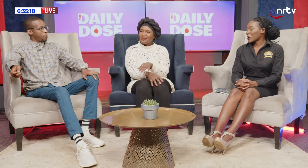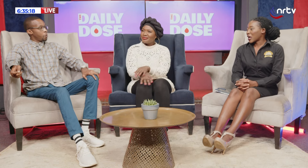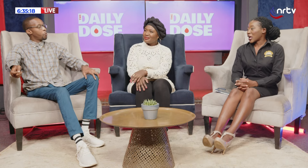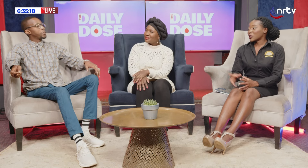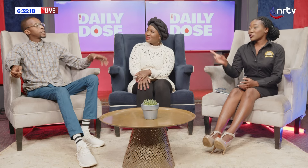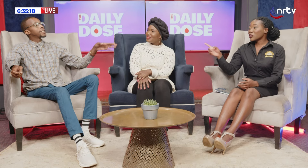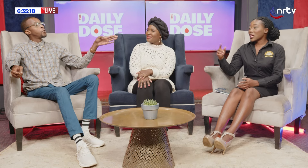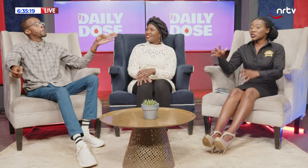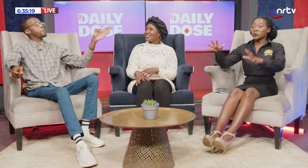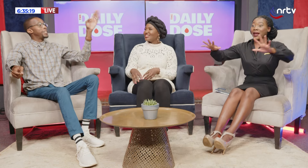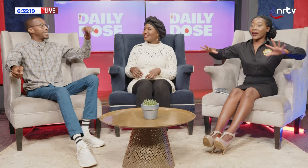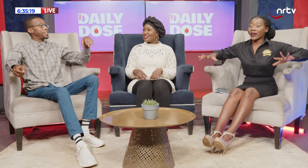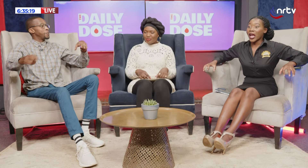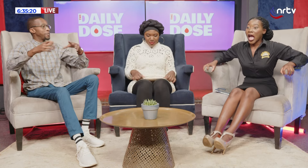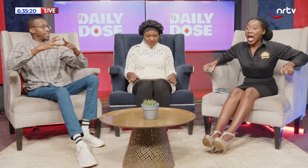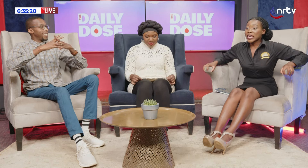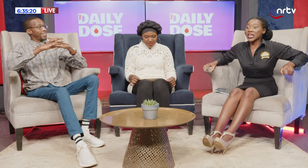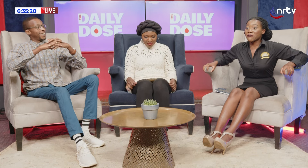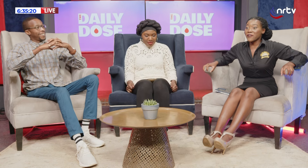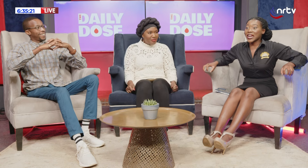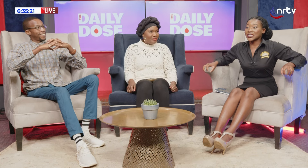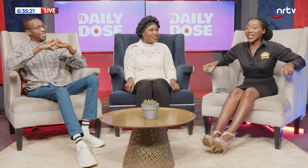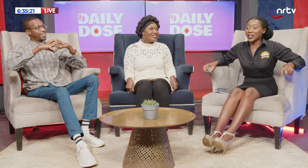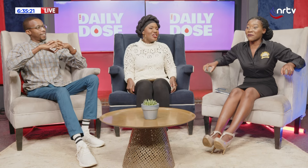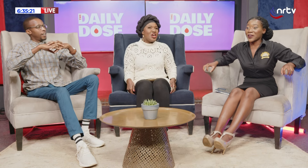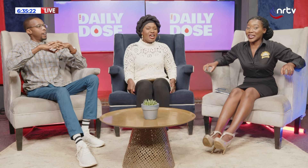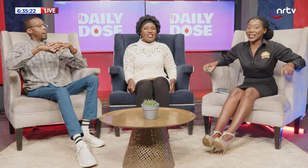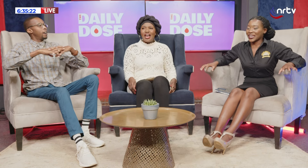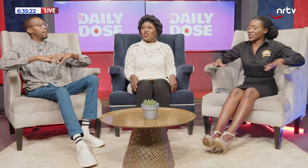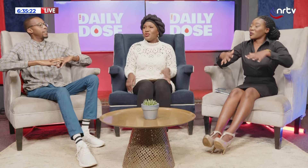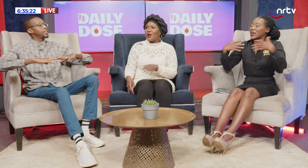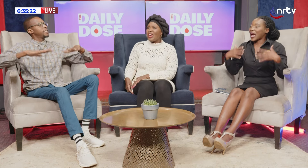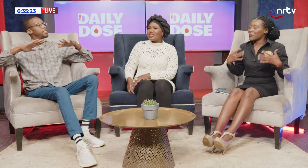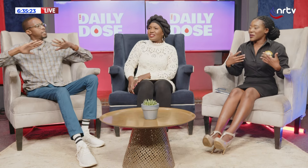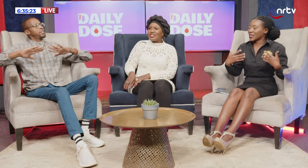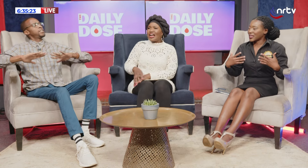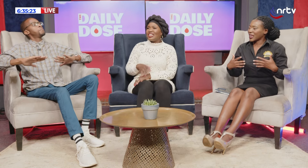We'll discuss herbal remedies like, later on today. Ke Friday, ke freaking. Yeah, I should be happy.